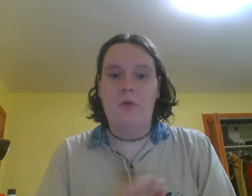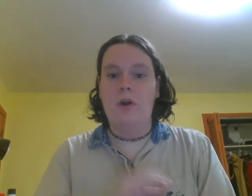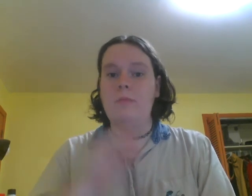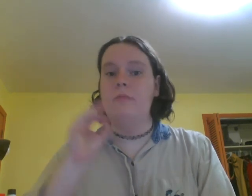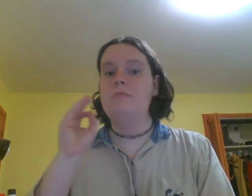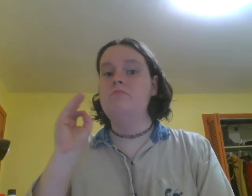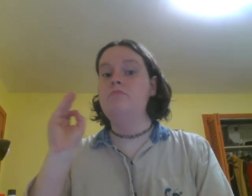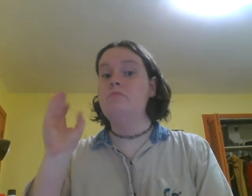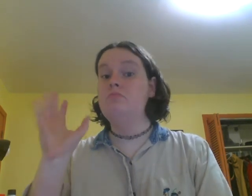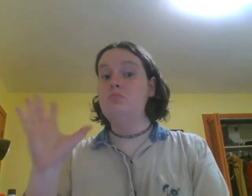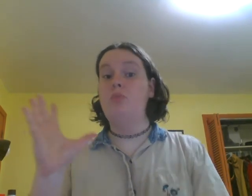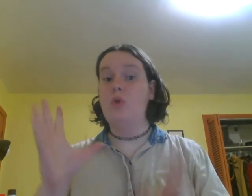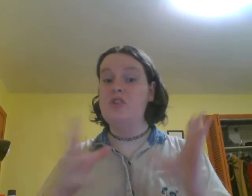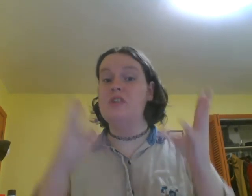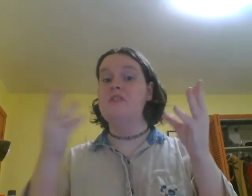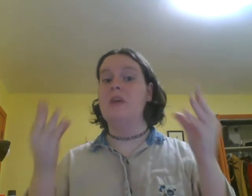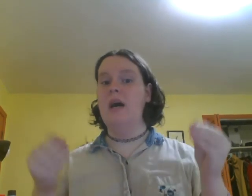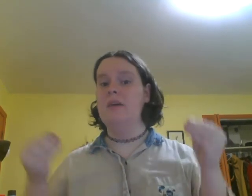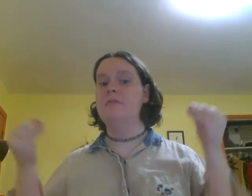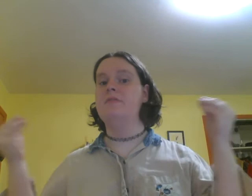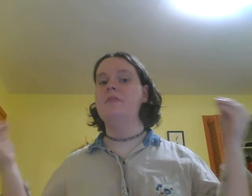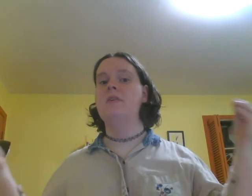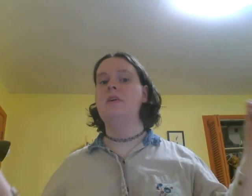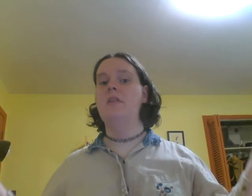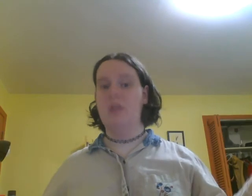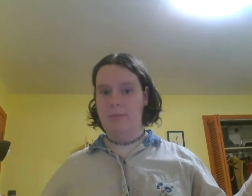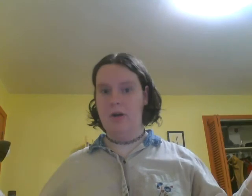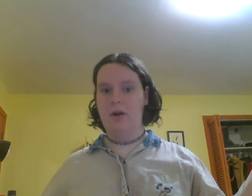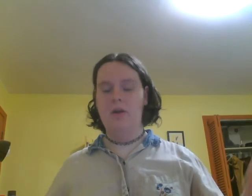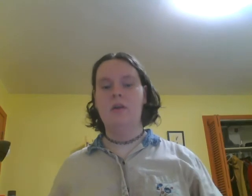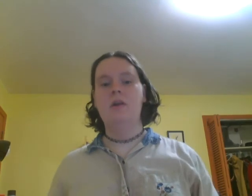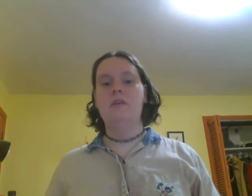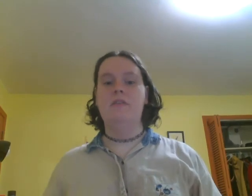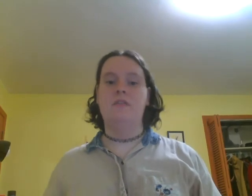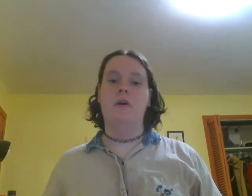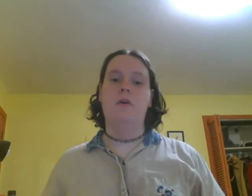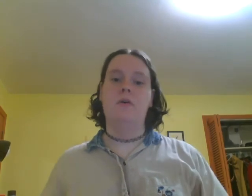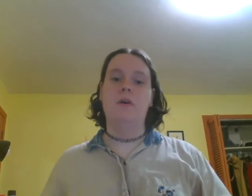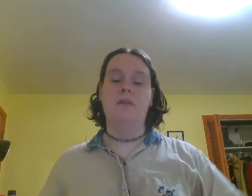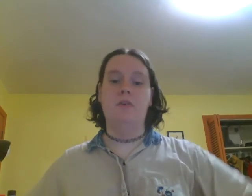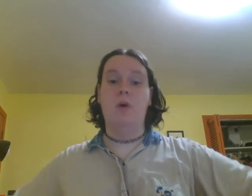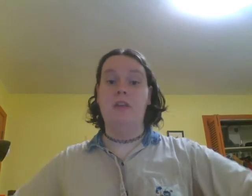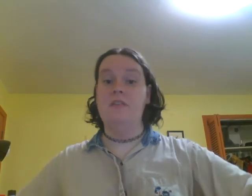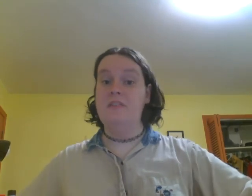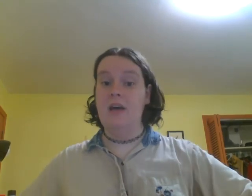form portions of the number. So if you want to sign